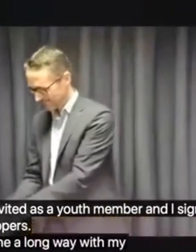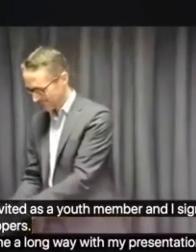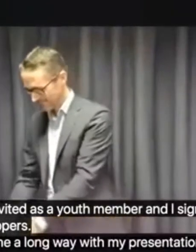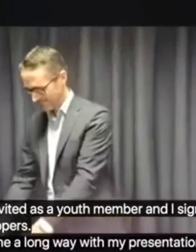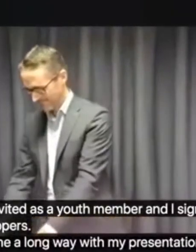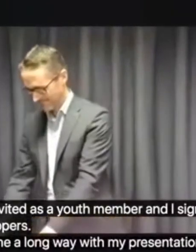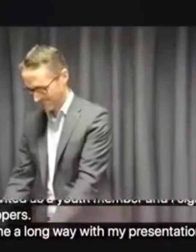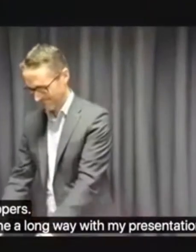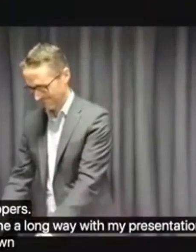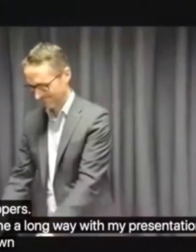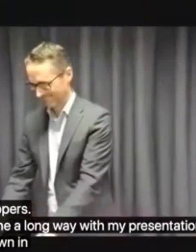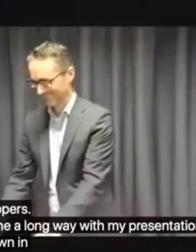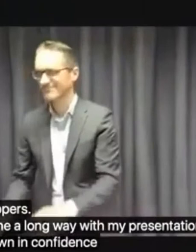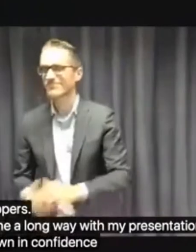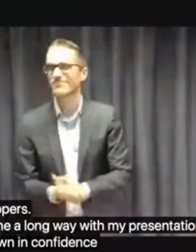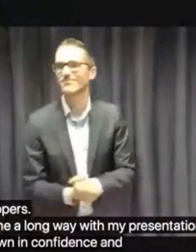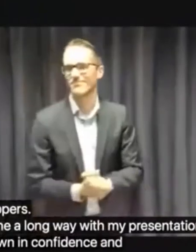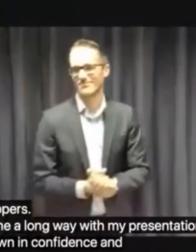all